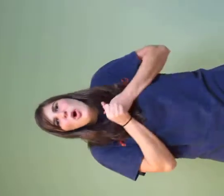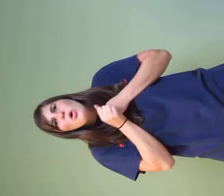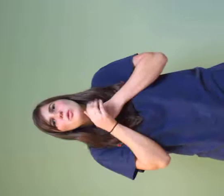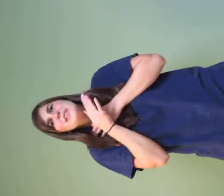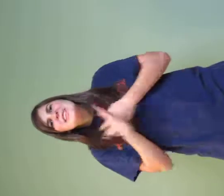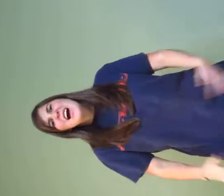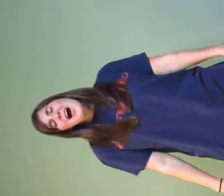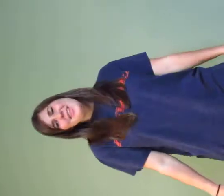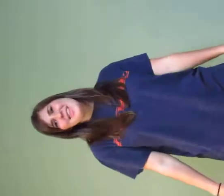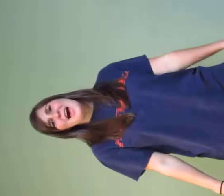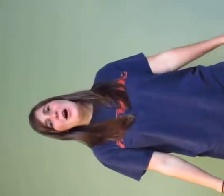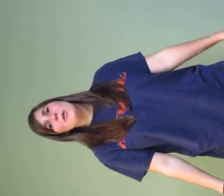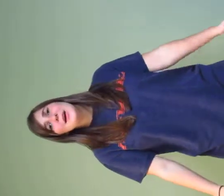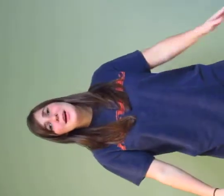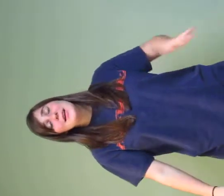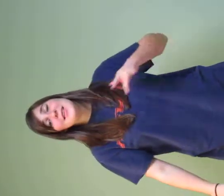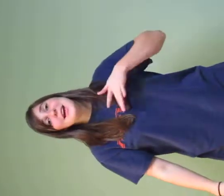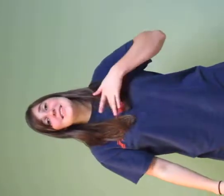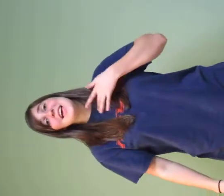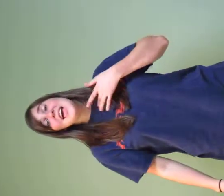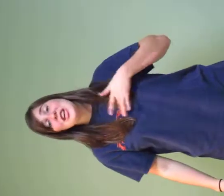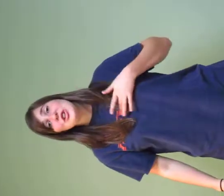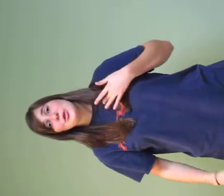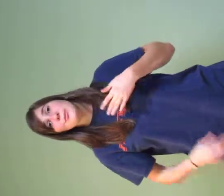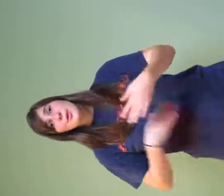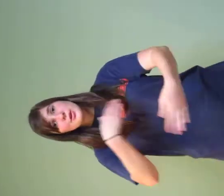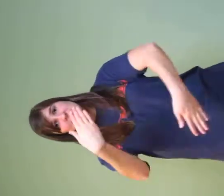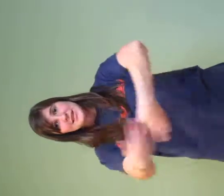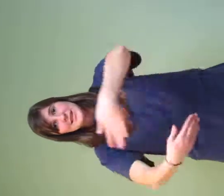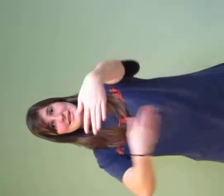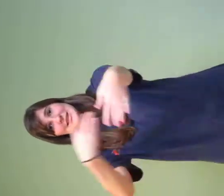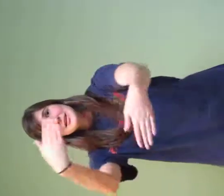Withhold not thou thy tender mercies